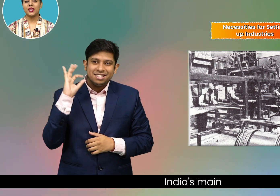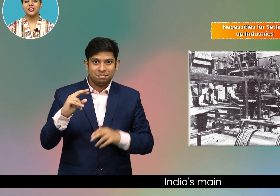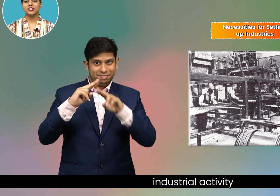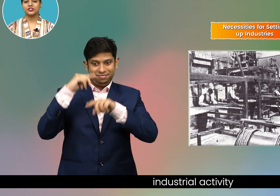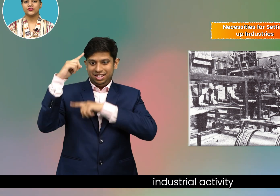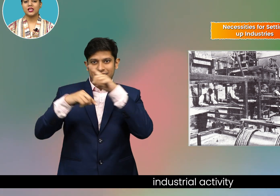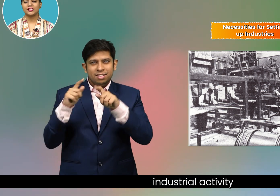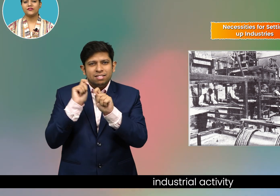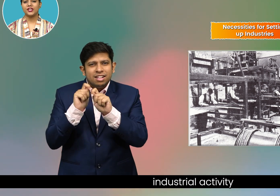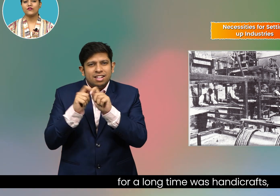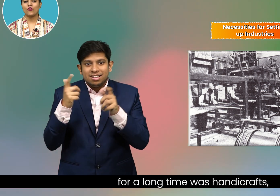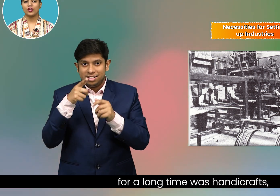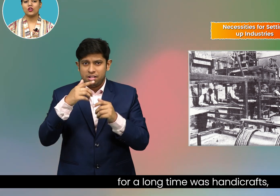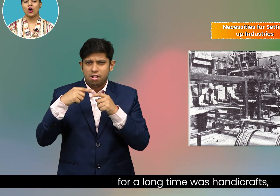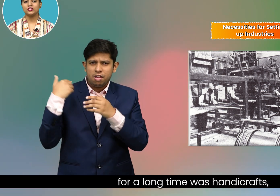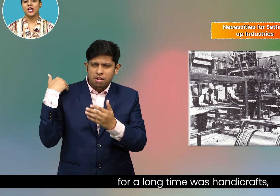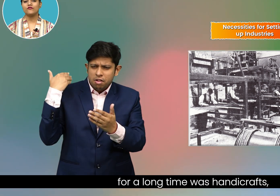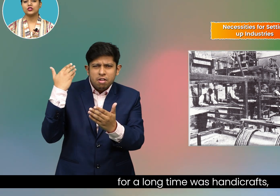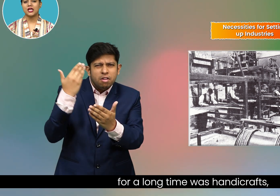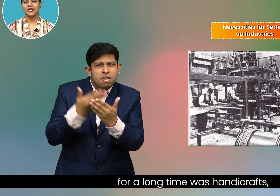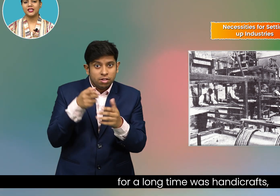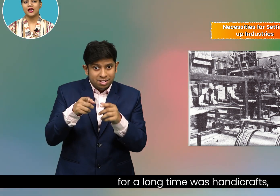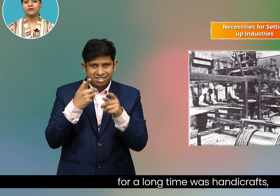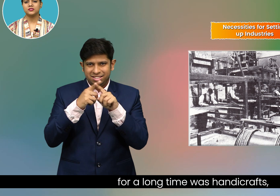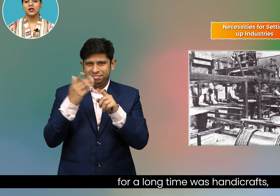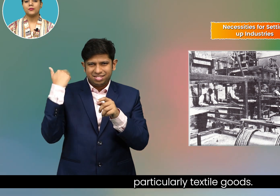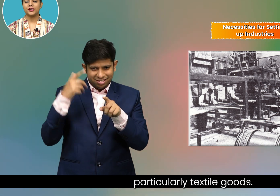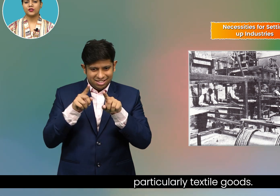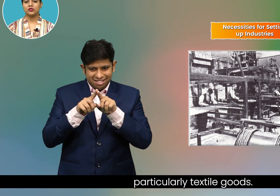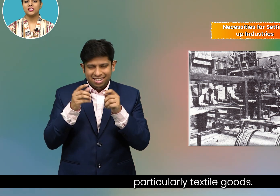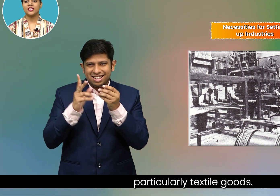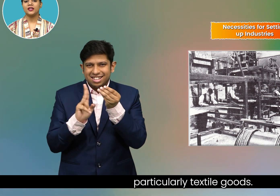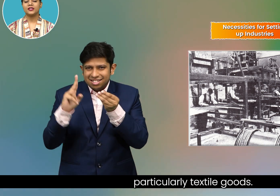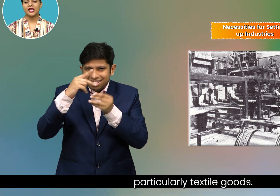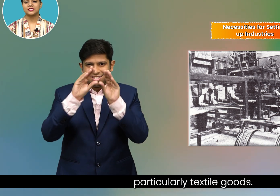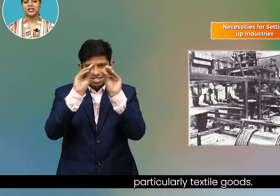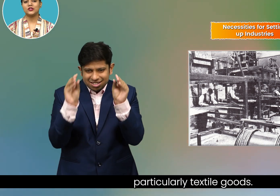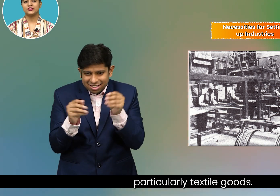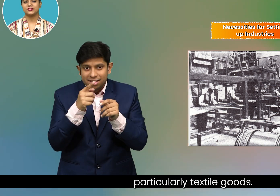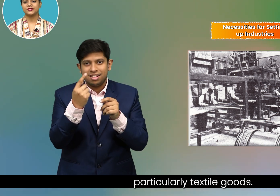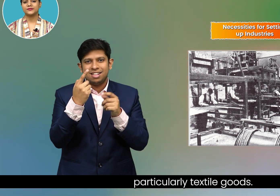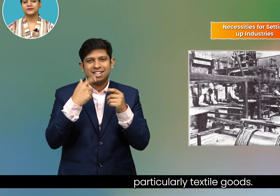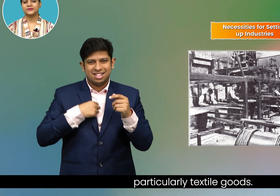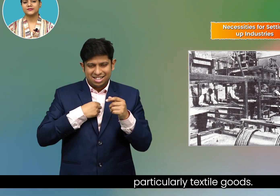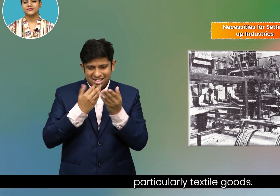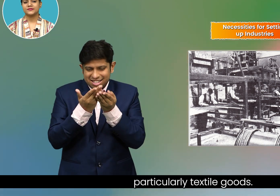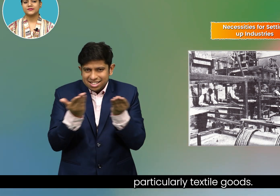India's main industrial activity for a long time was handicrafts, particularly textile goods.